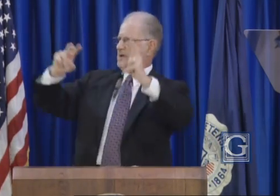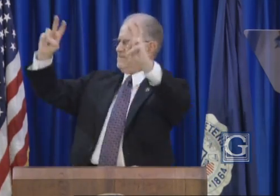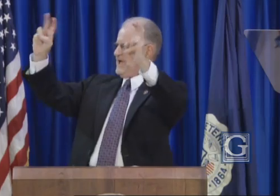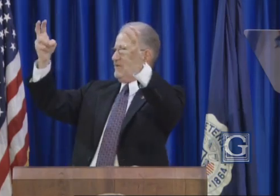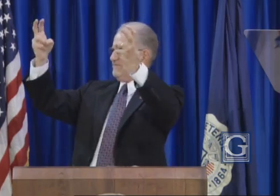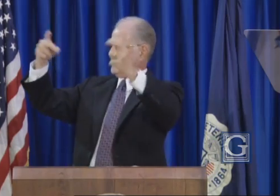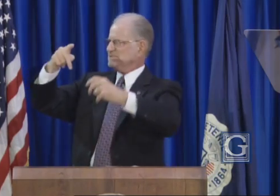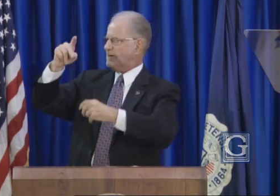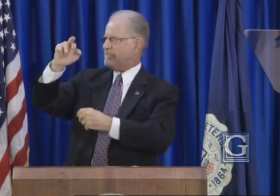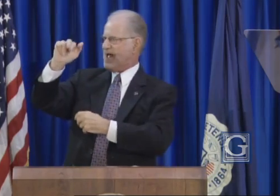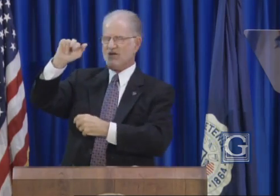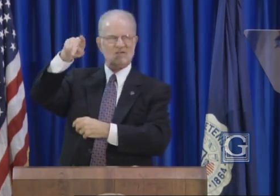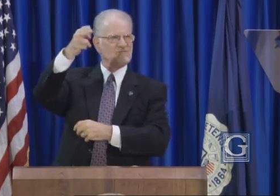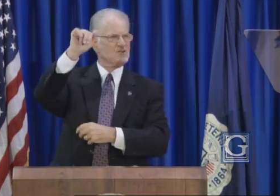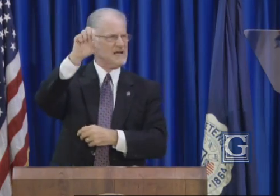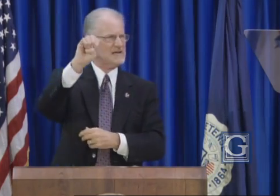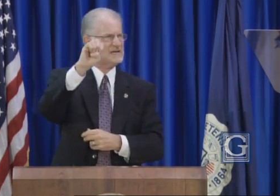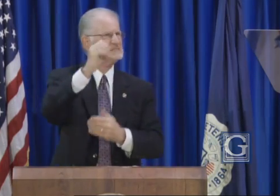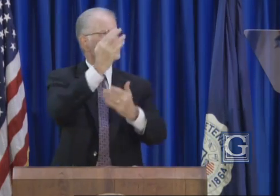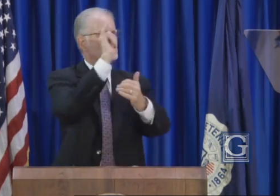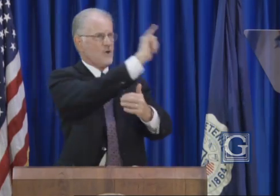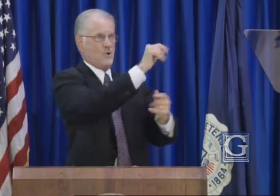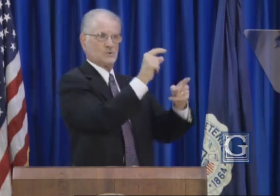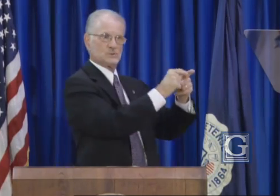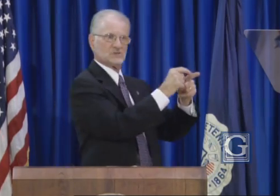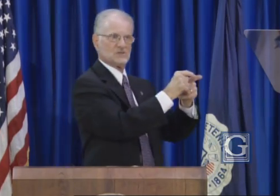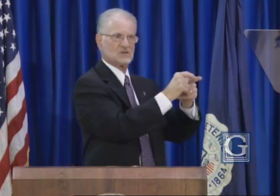student. And let me paraphrase those words.